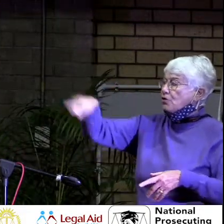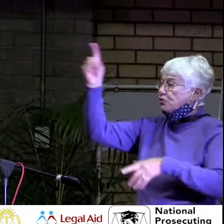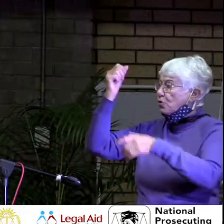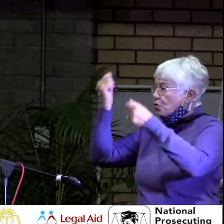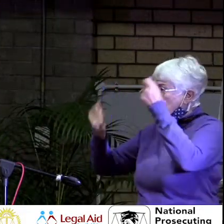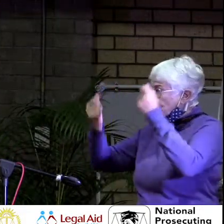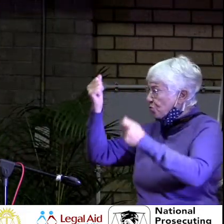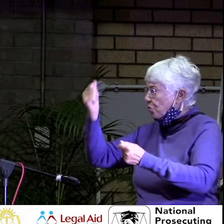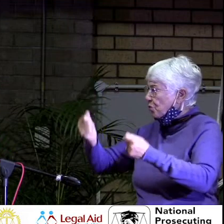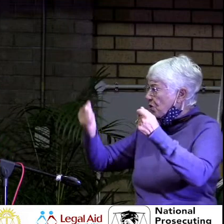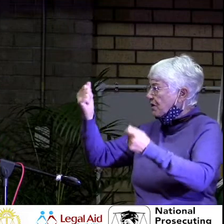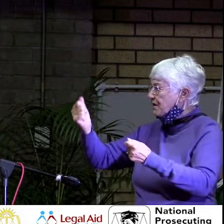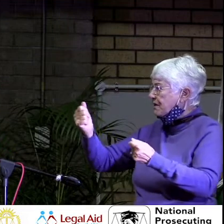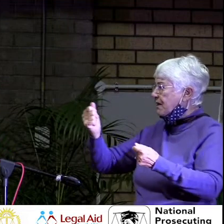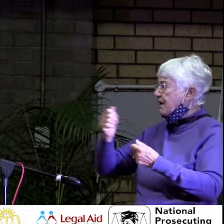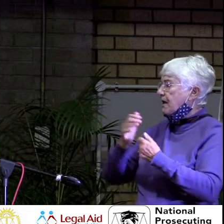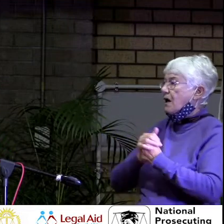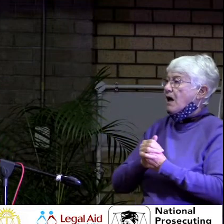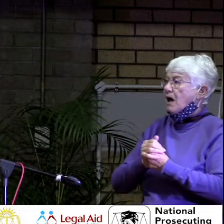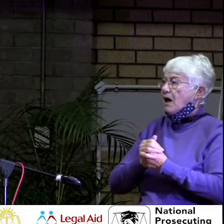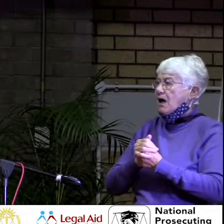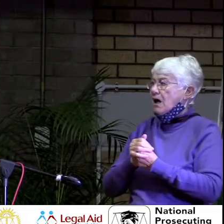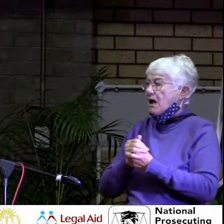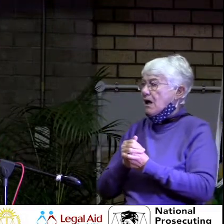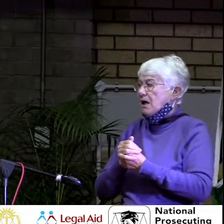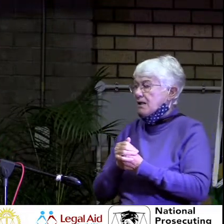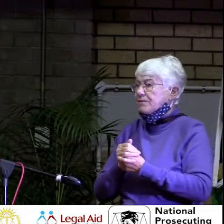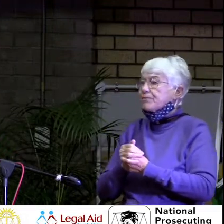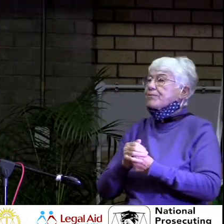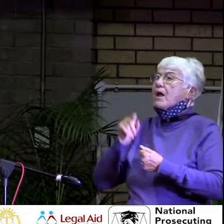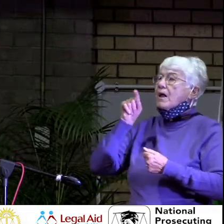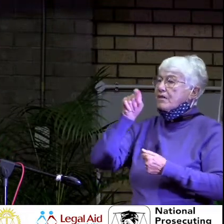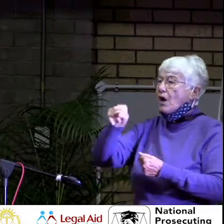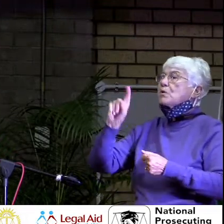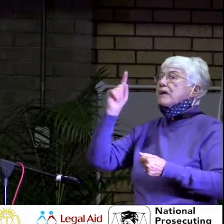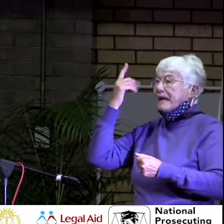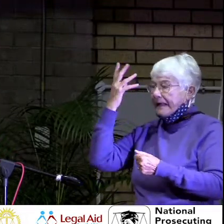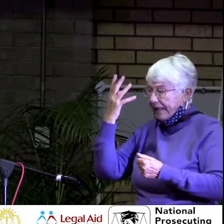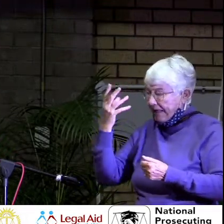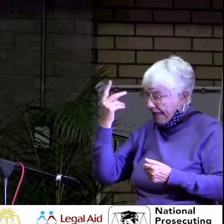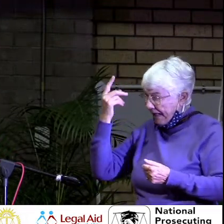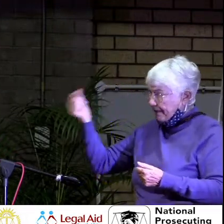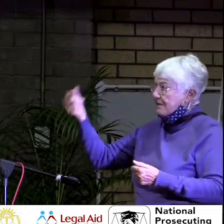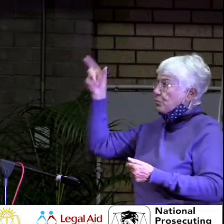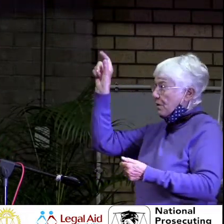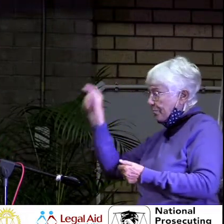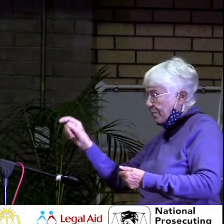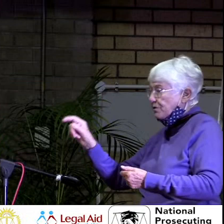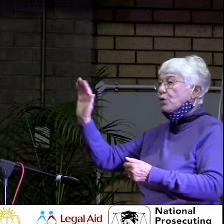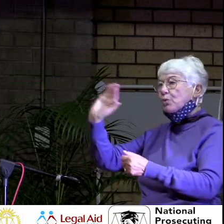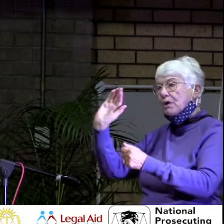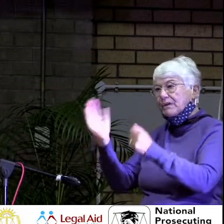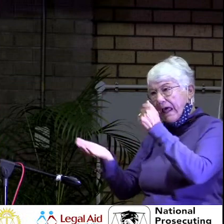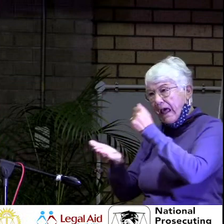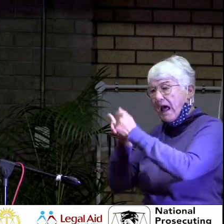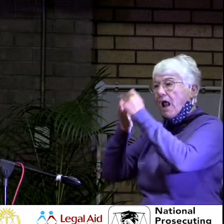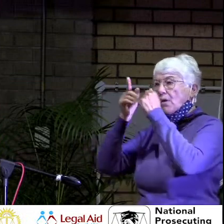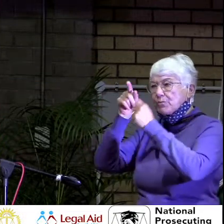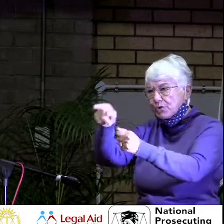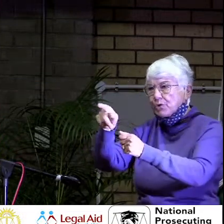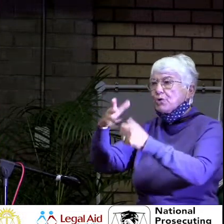and they will then put it in a way that the witness can understand. And then you answer, and they then answer back to the